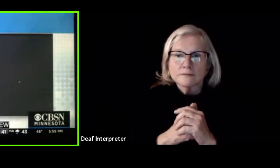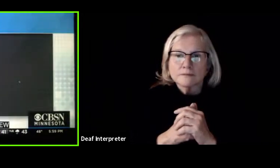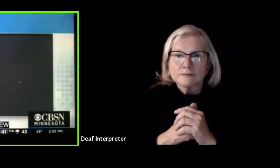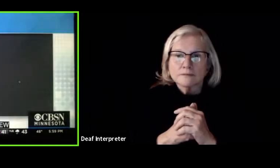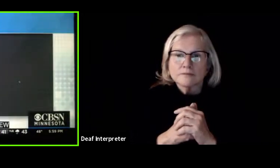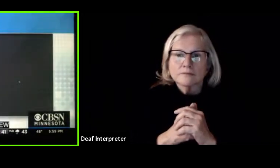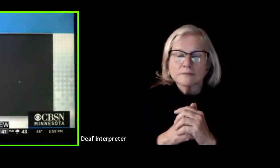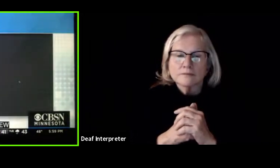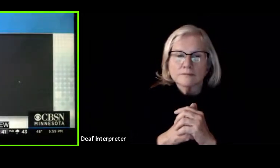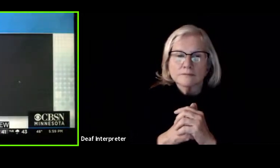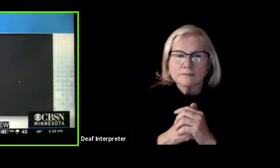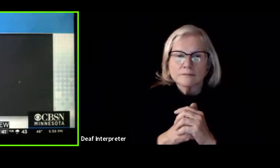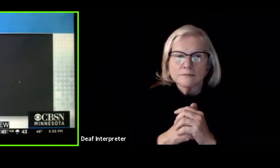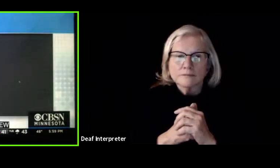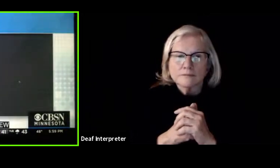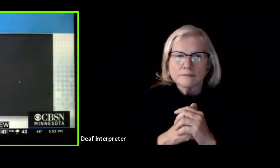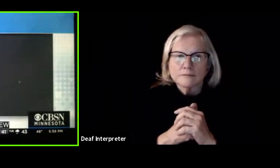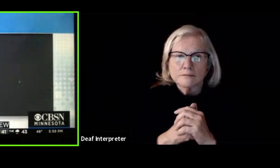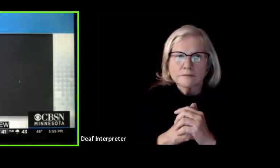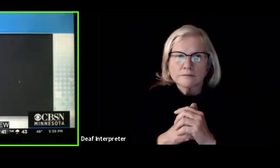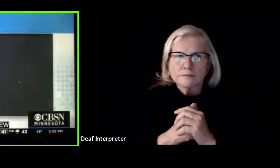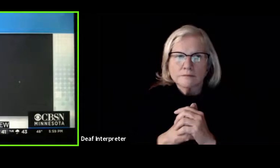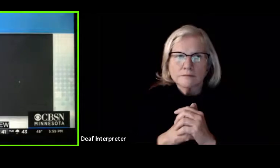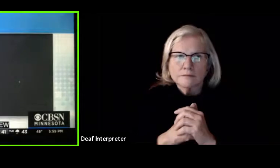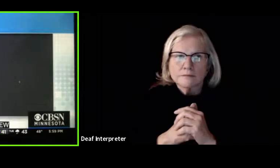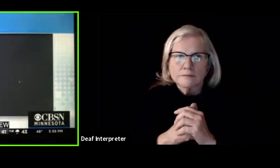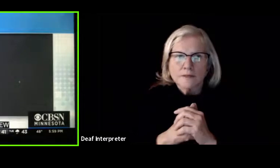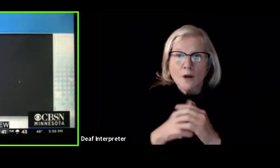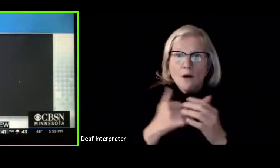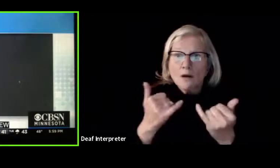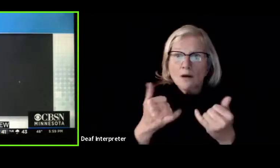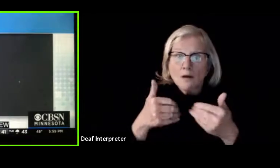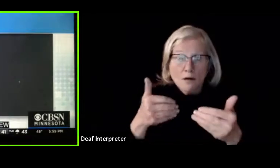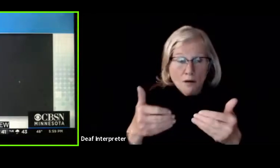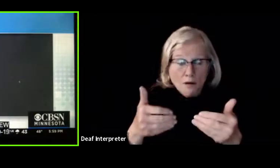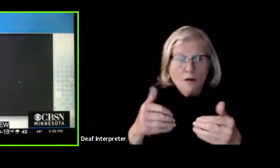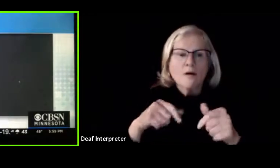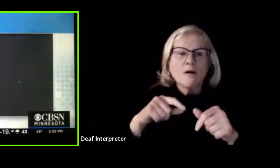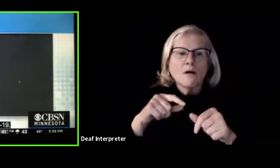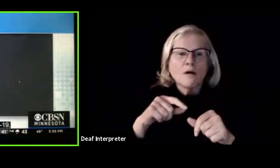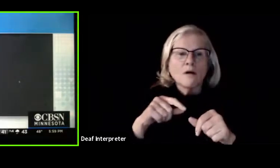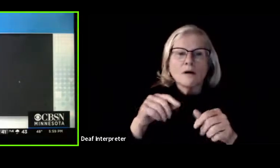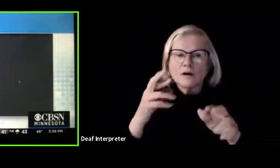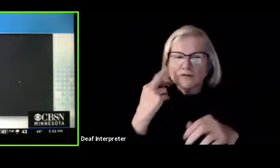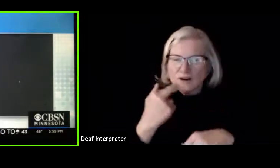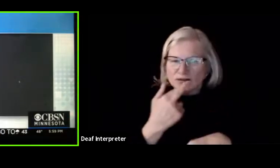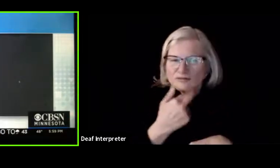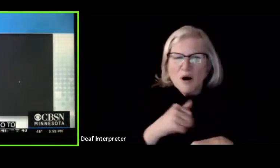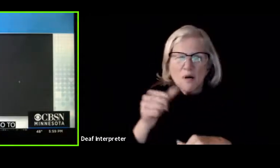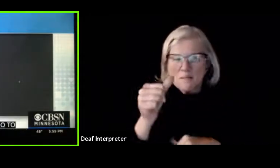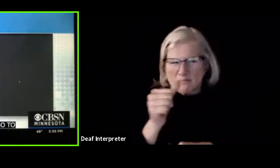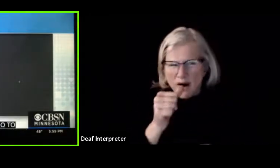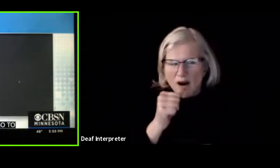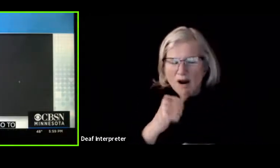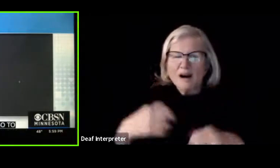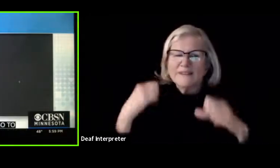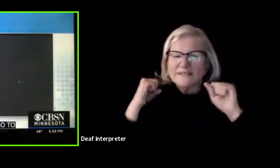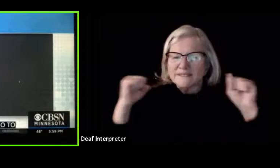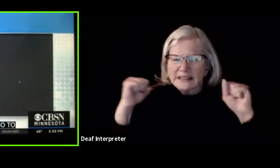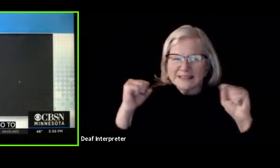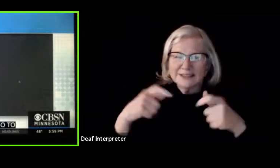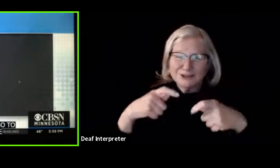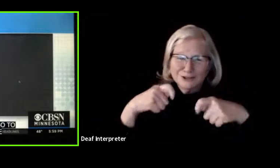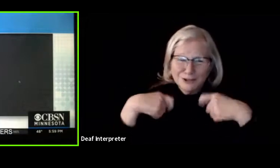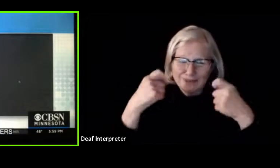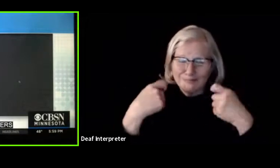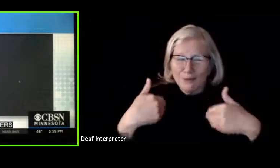go to takeout only. Fitness centers and gyms will close, and all youth and high school sports will stop. These new